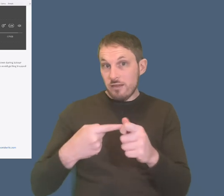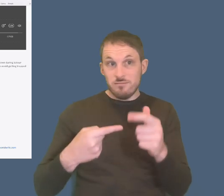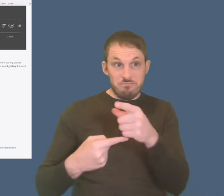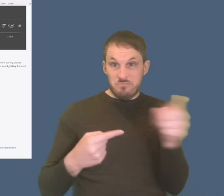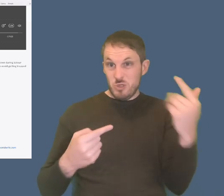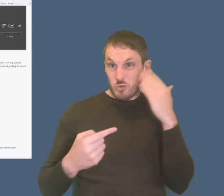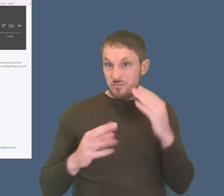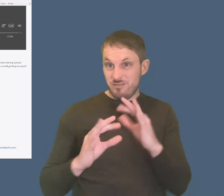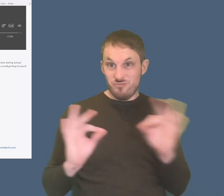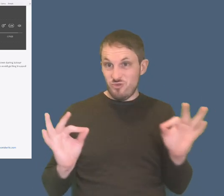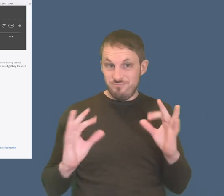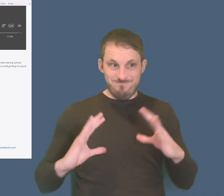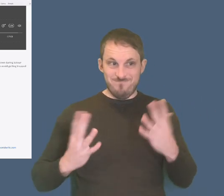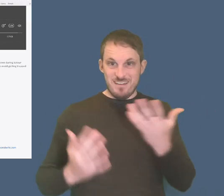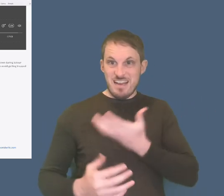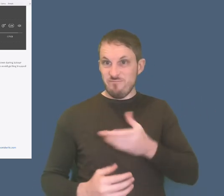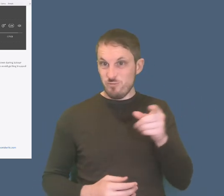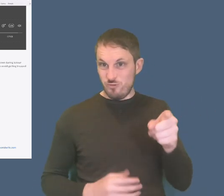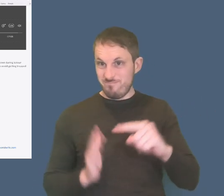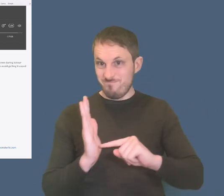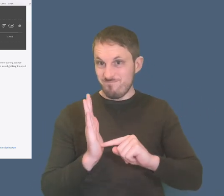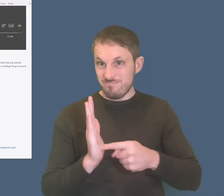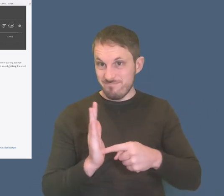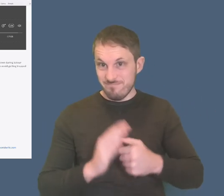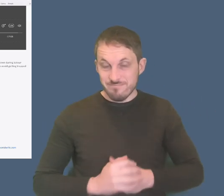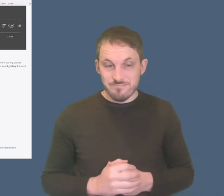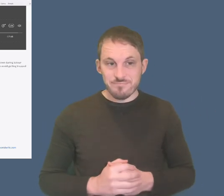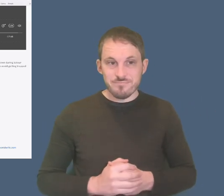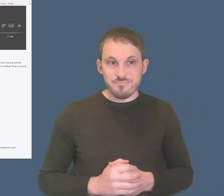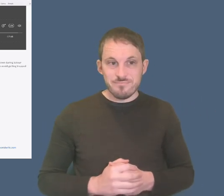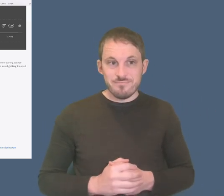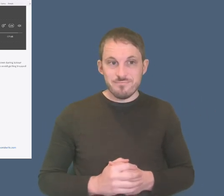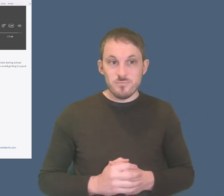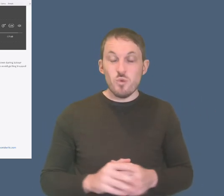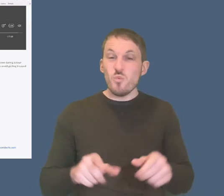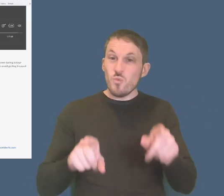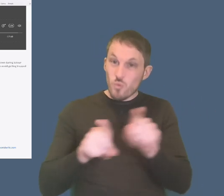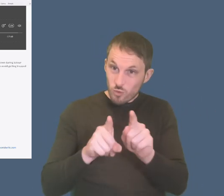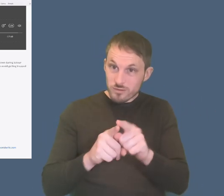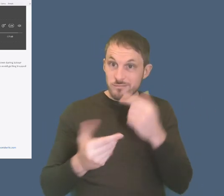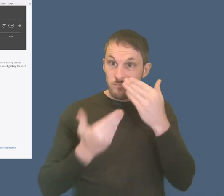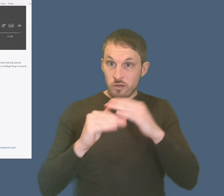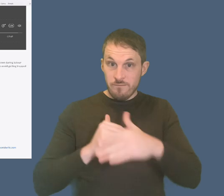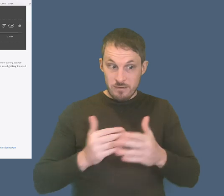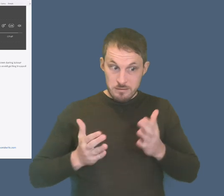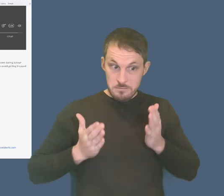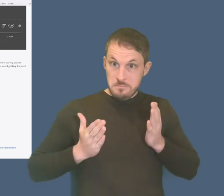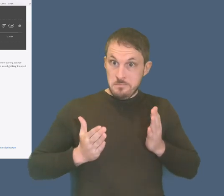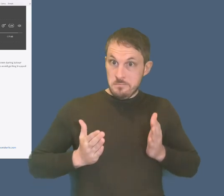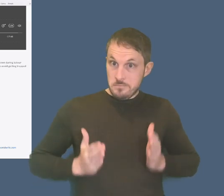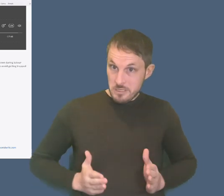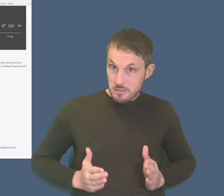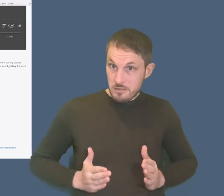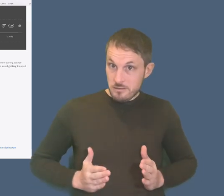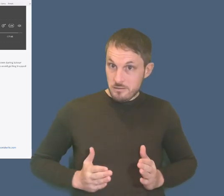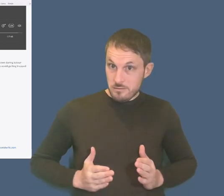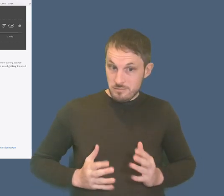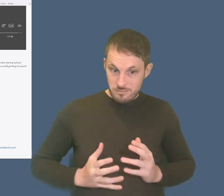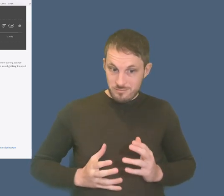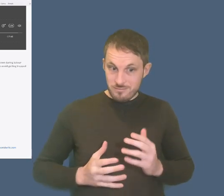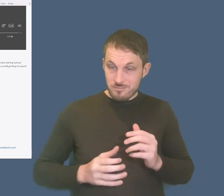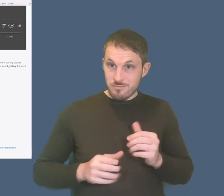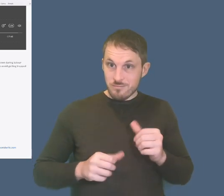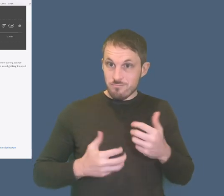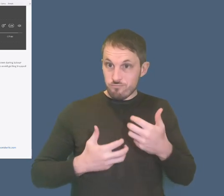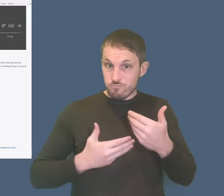actually choose to and want to be in. If we talk biomechanically, technical word, talking about the shape